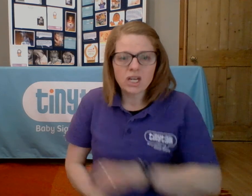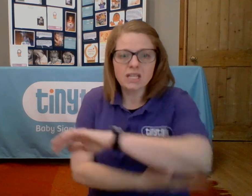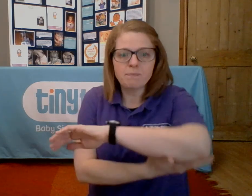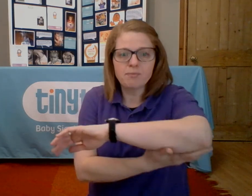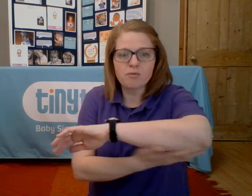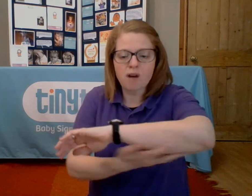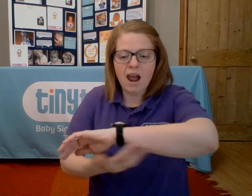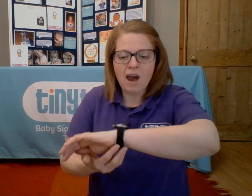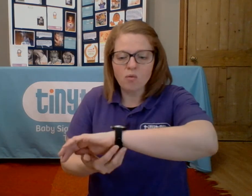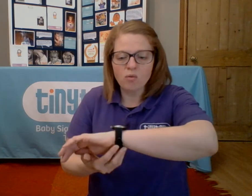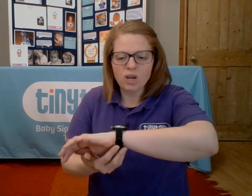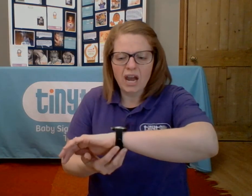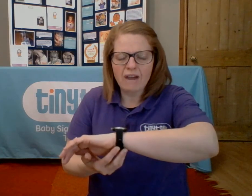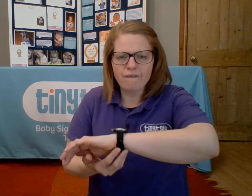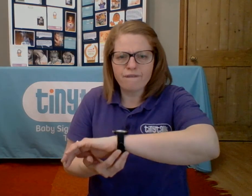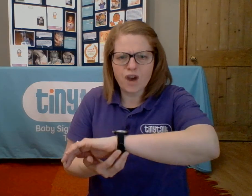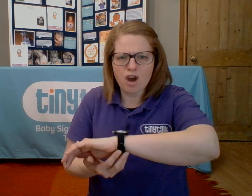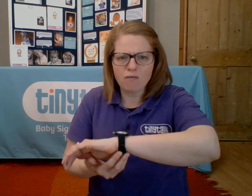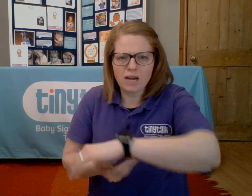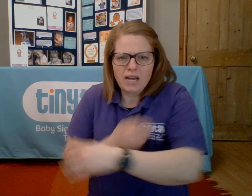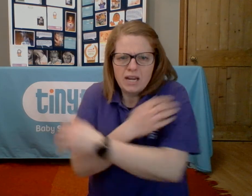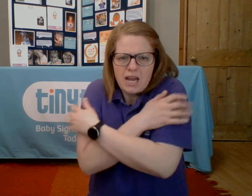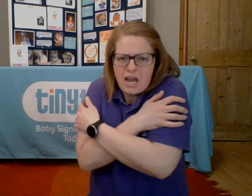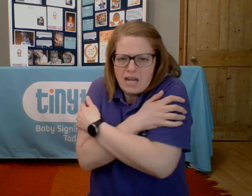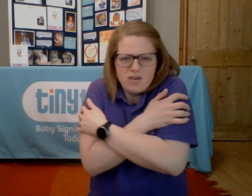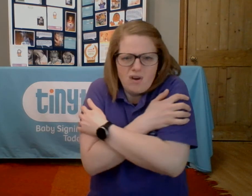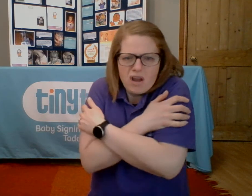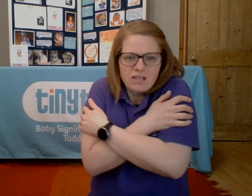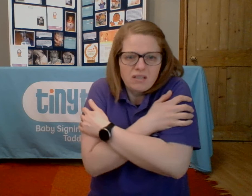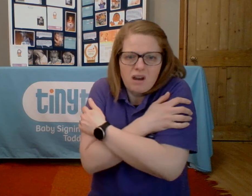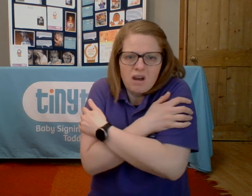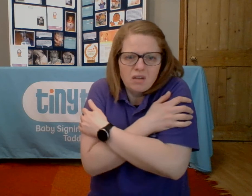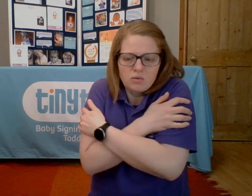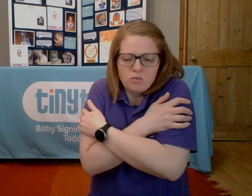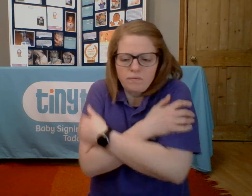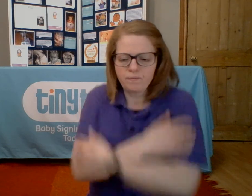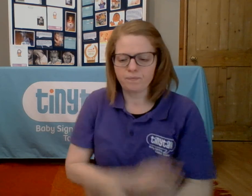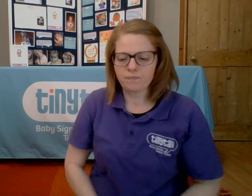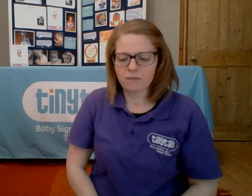She's brown and furry and nice to cuddle.